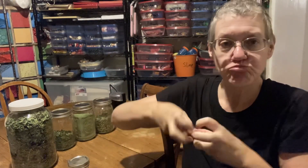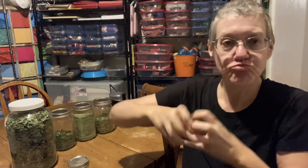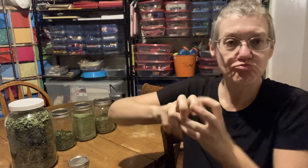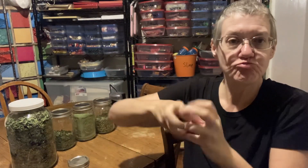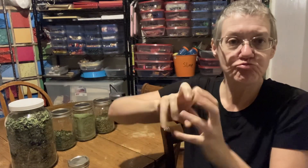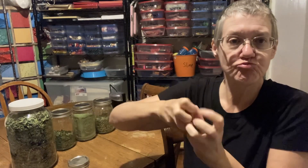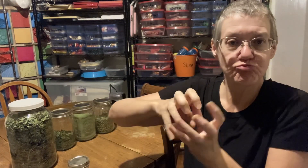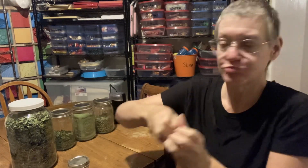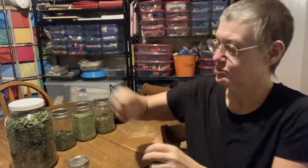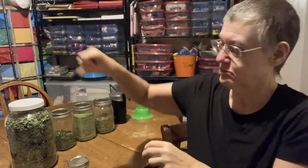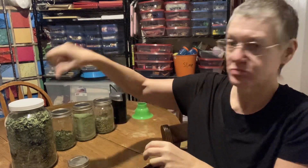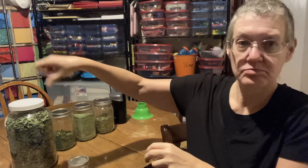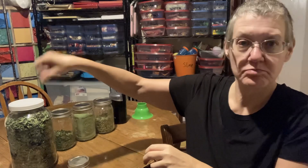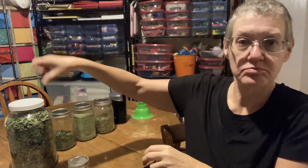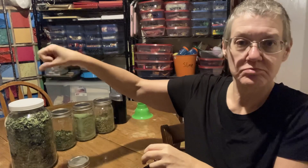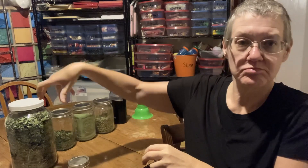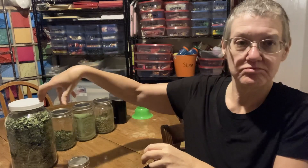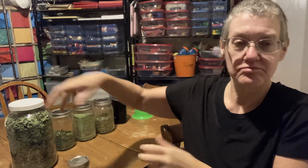want to make sure I keep them clean as I crushed them up.